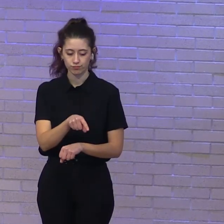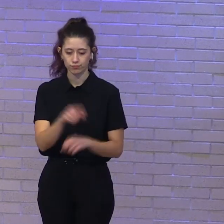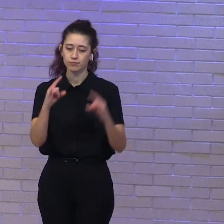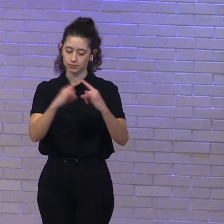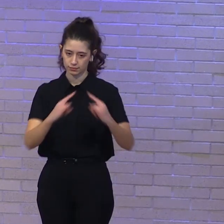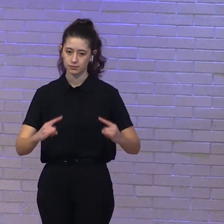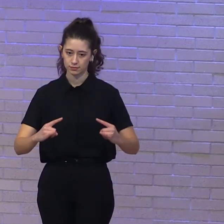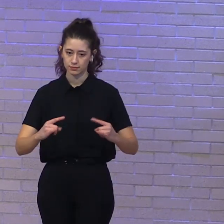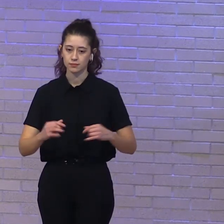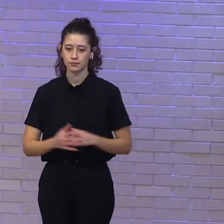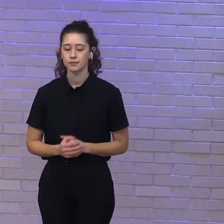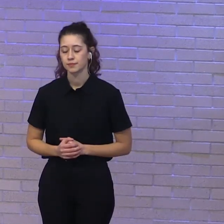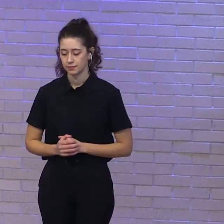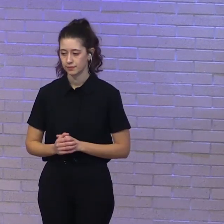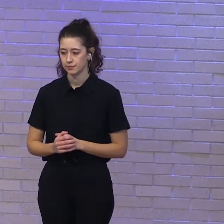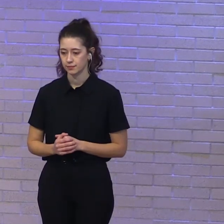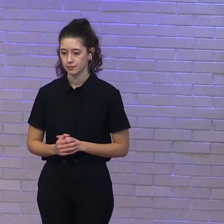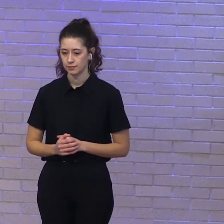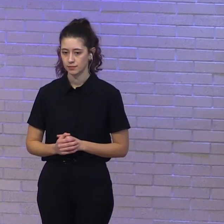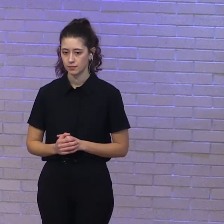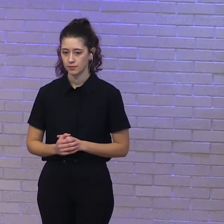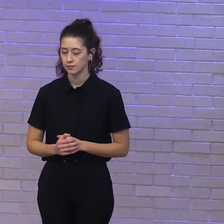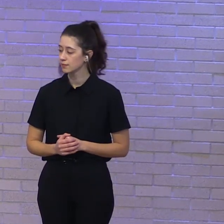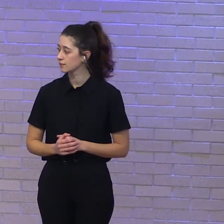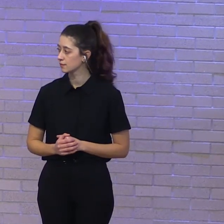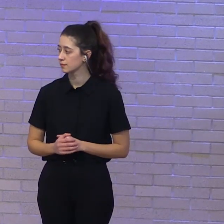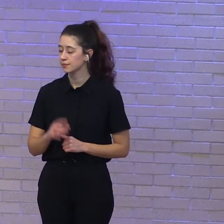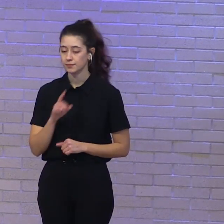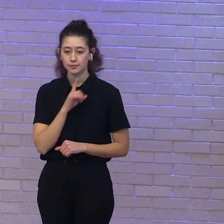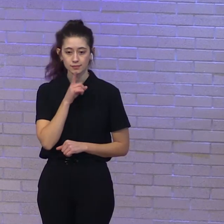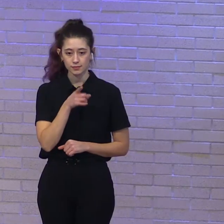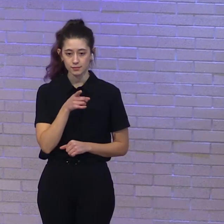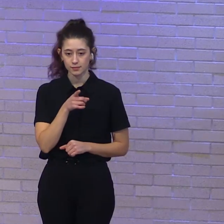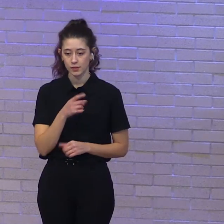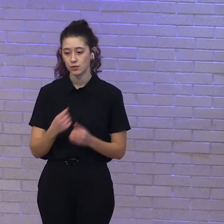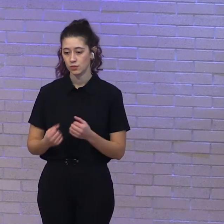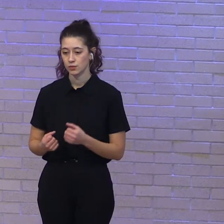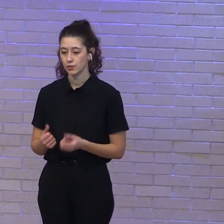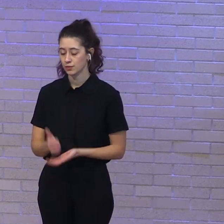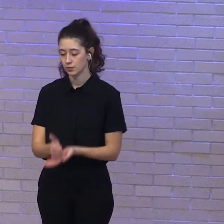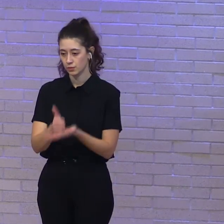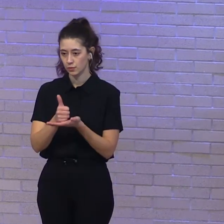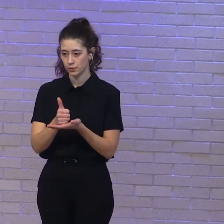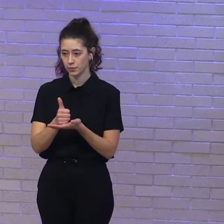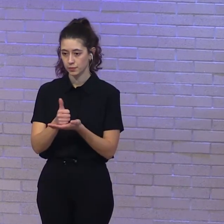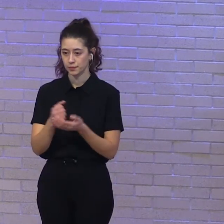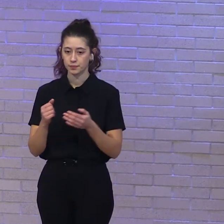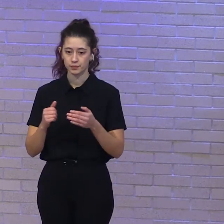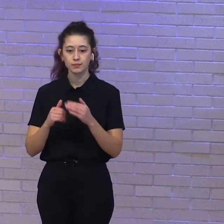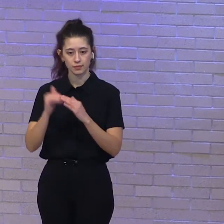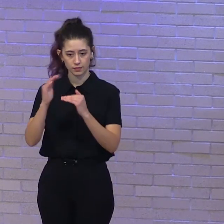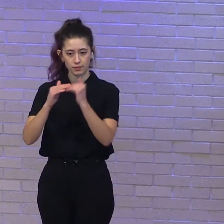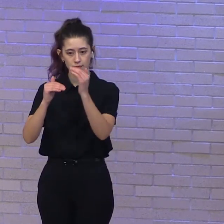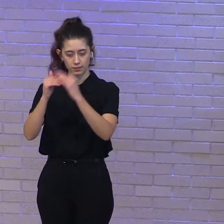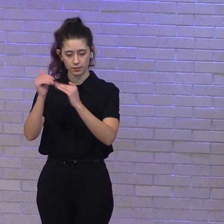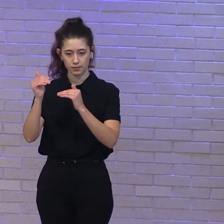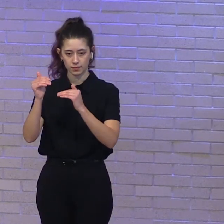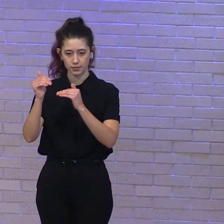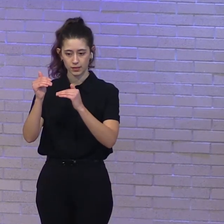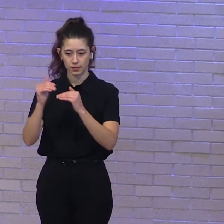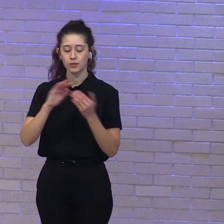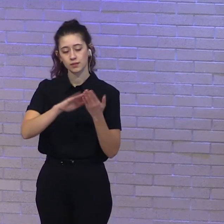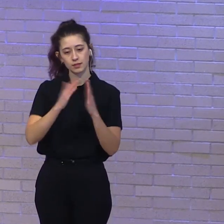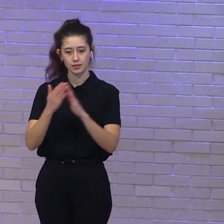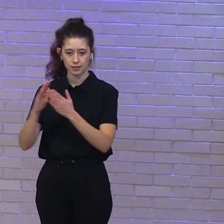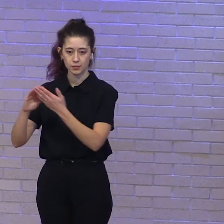and just building in community with one another and with God. And normally these are tucked away in a little hollow in the woods, but